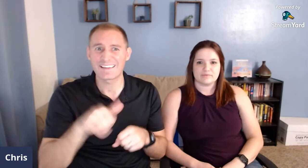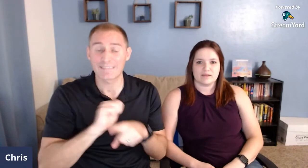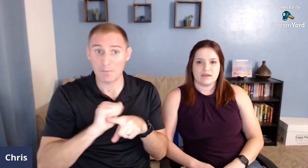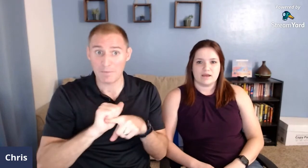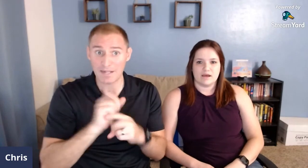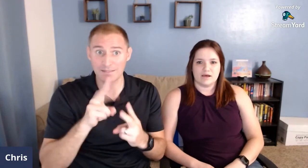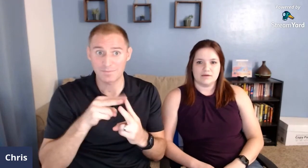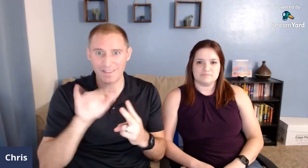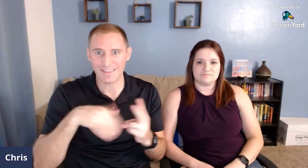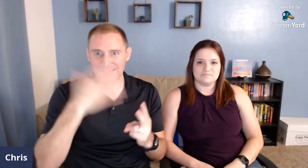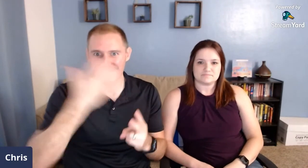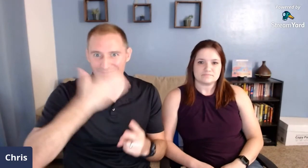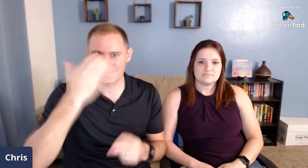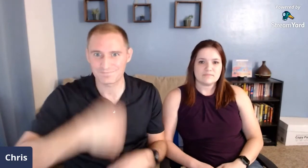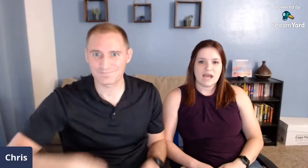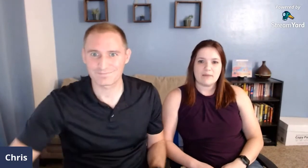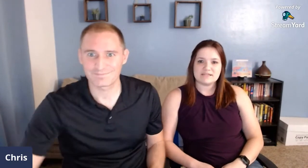amazing.